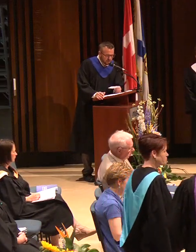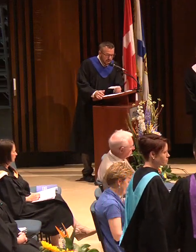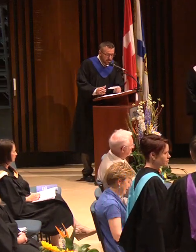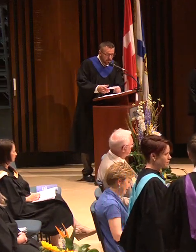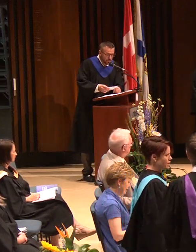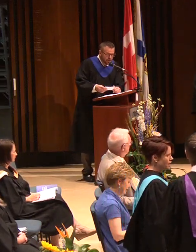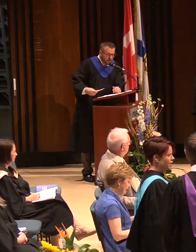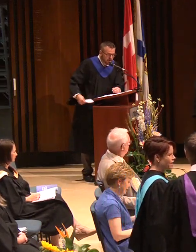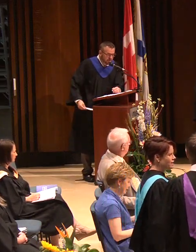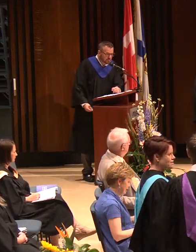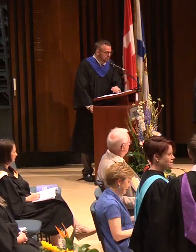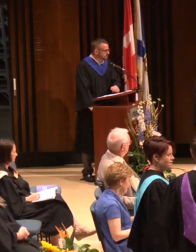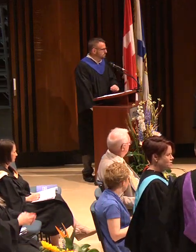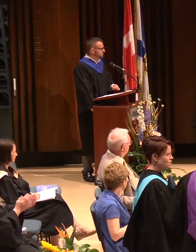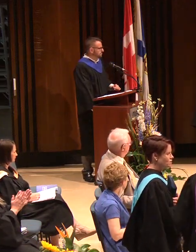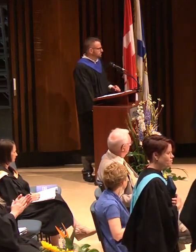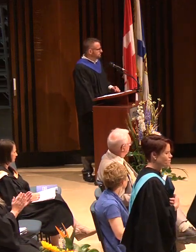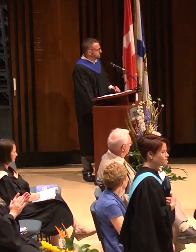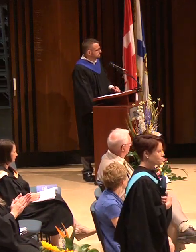Alexander Tanner, with honors.